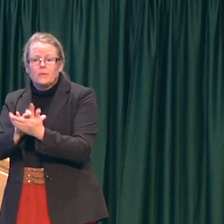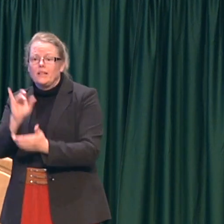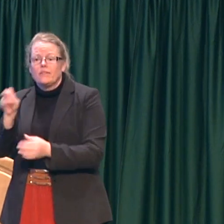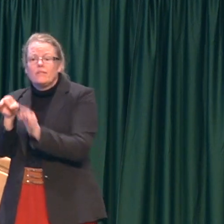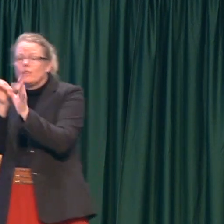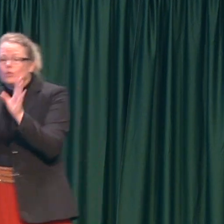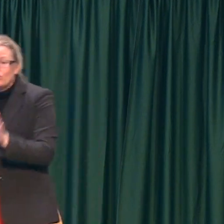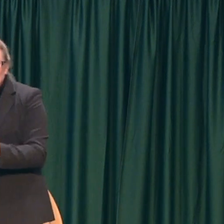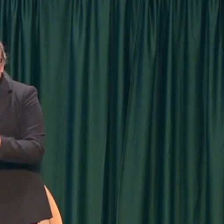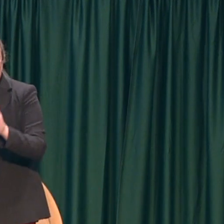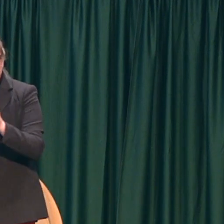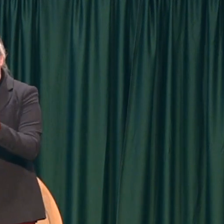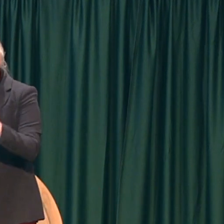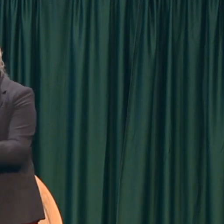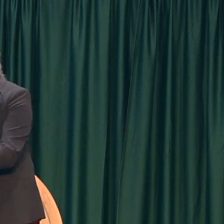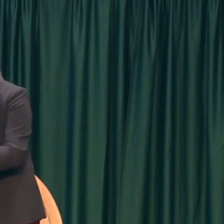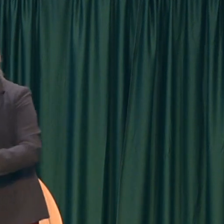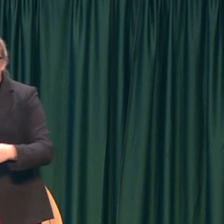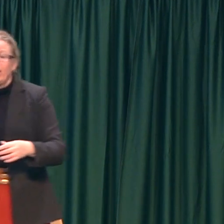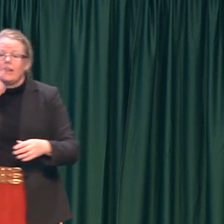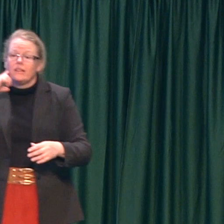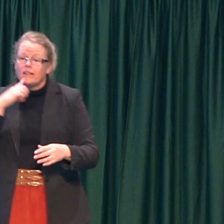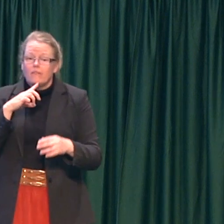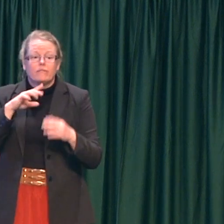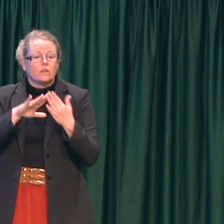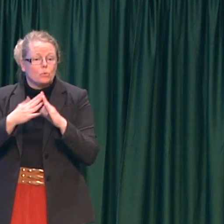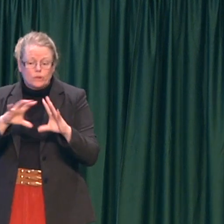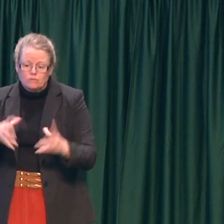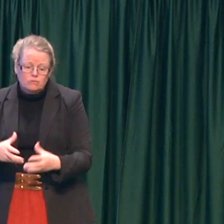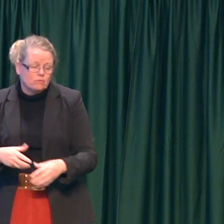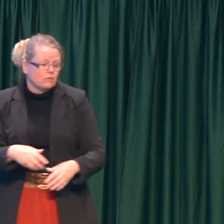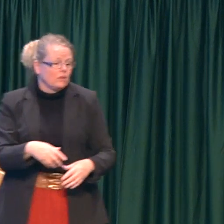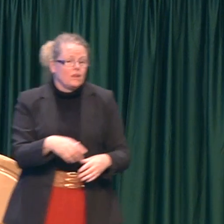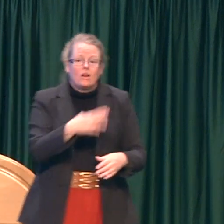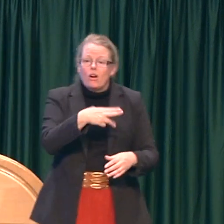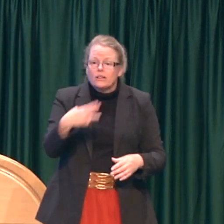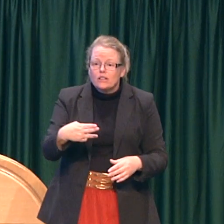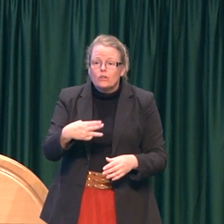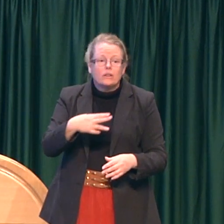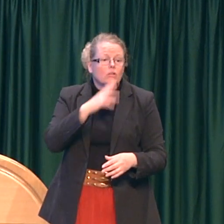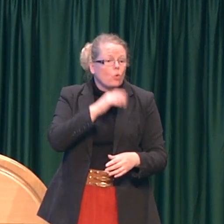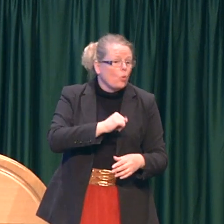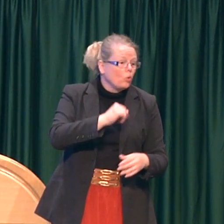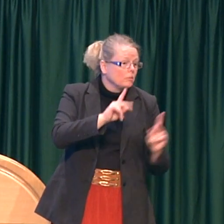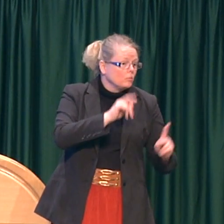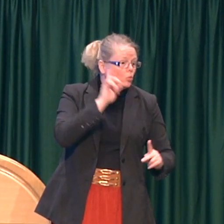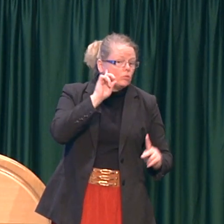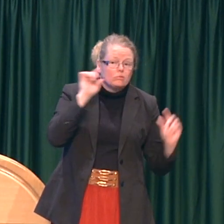I truly believe the interpreting community, the deaf community, the hard of hearing community,